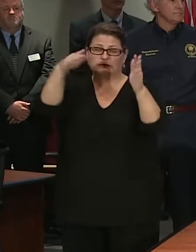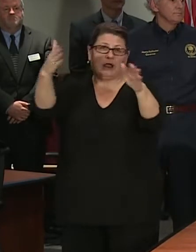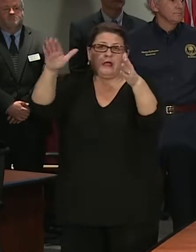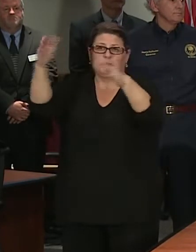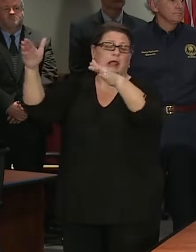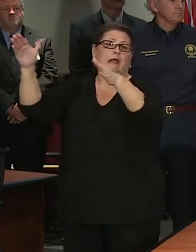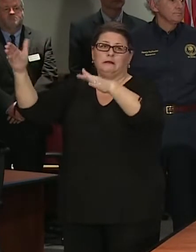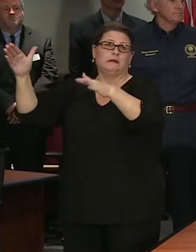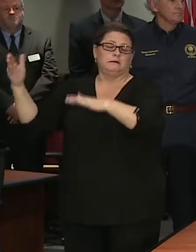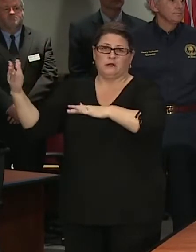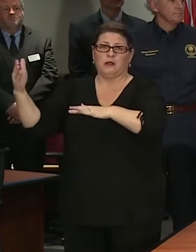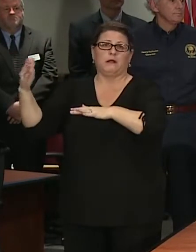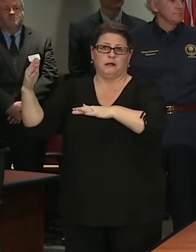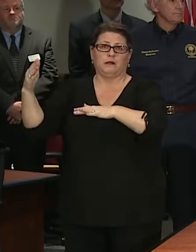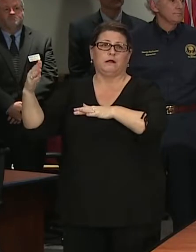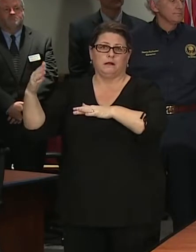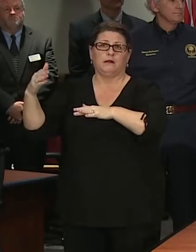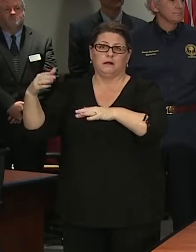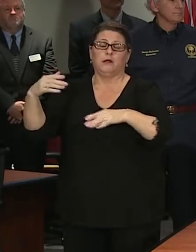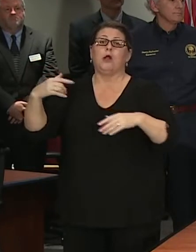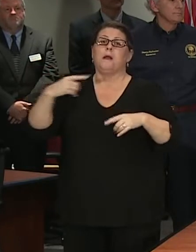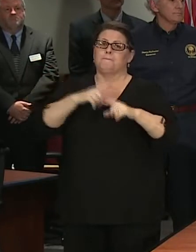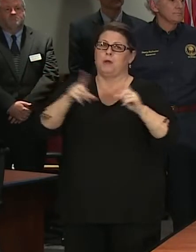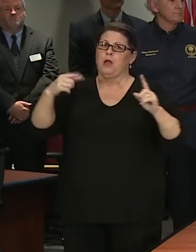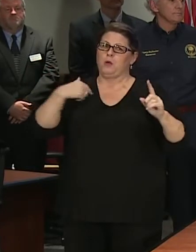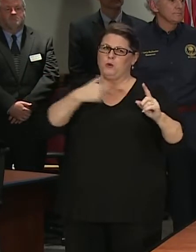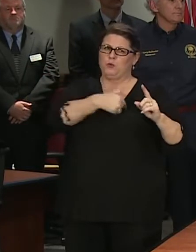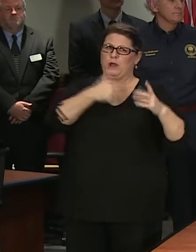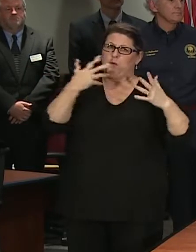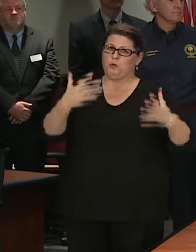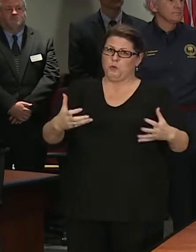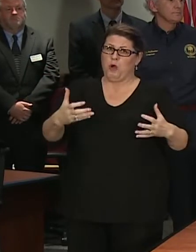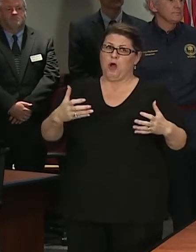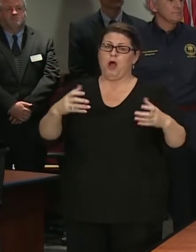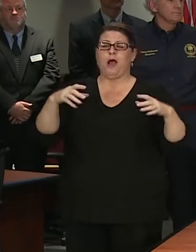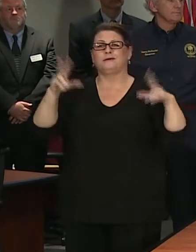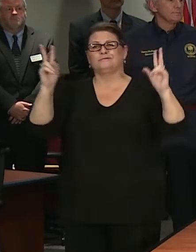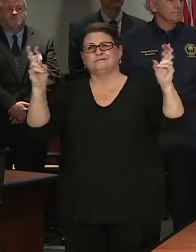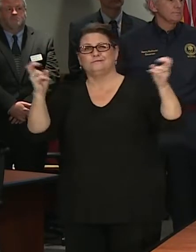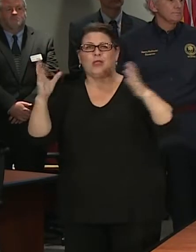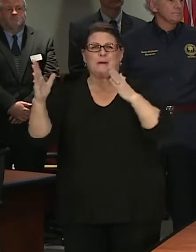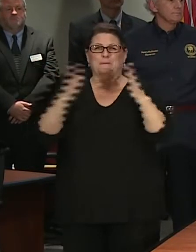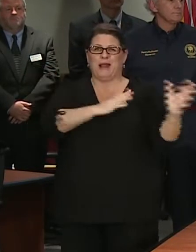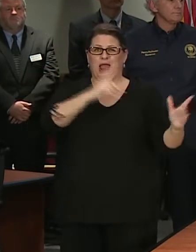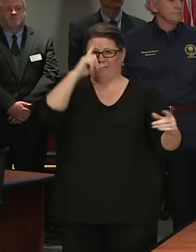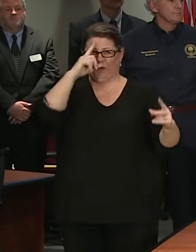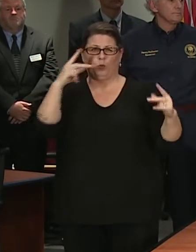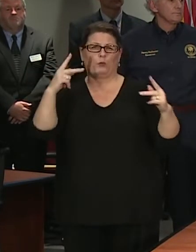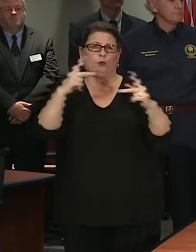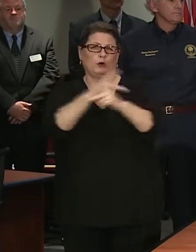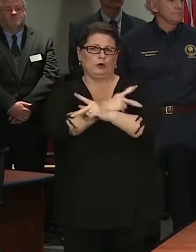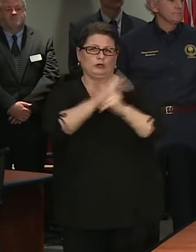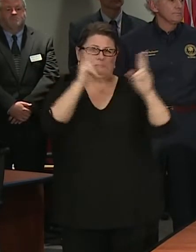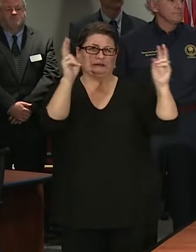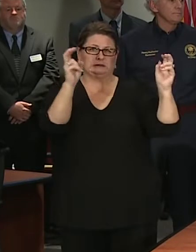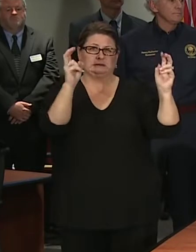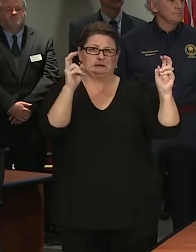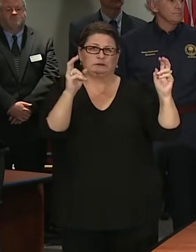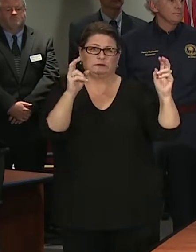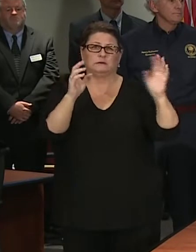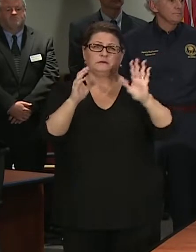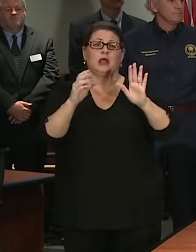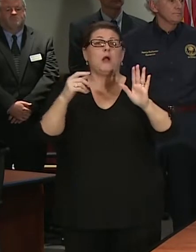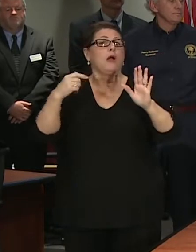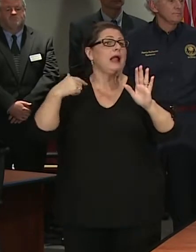best position if we plan for the worst. The daily case counts in some of those areas is improving due to strong